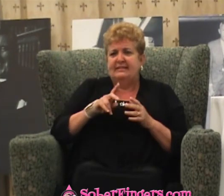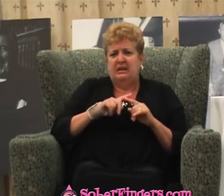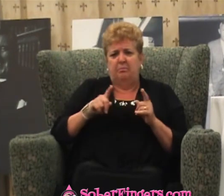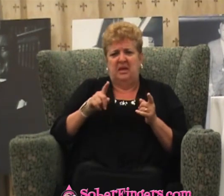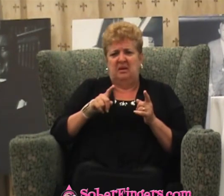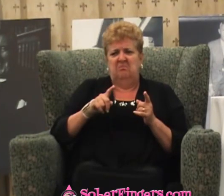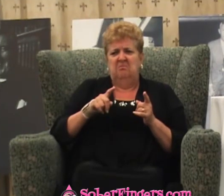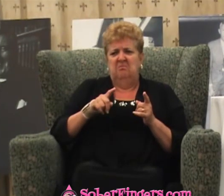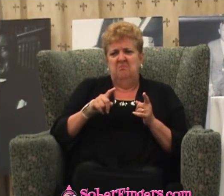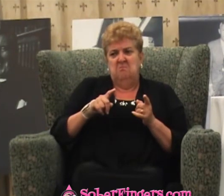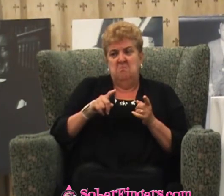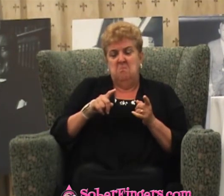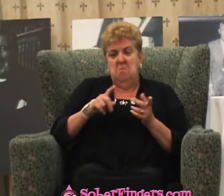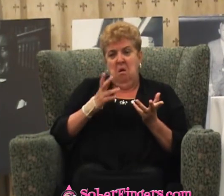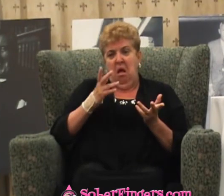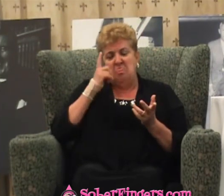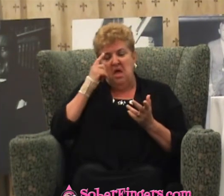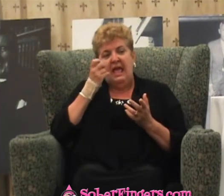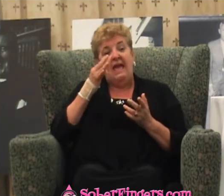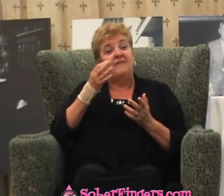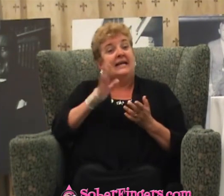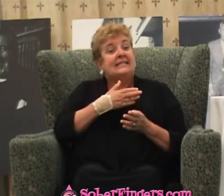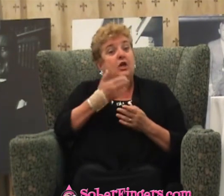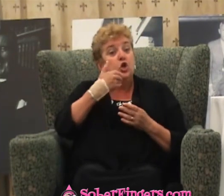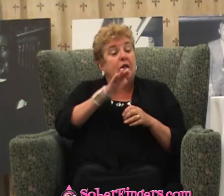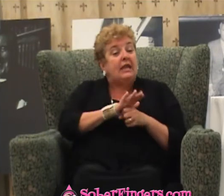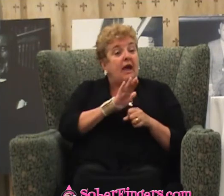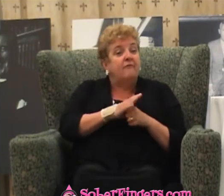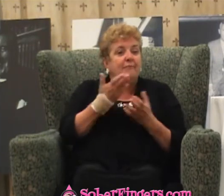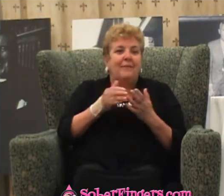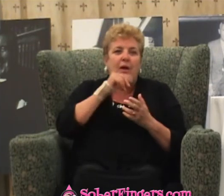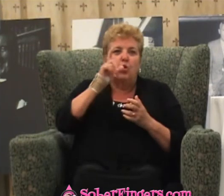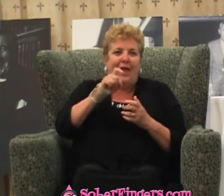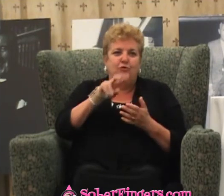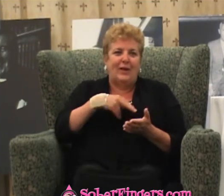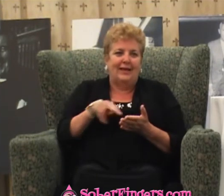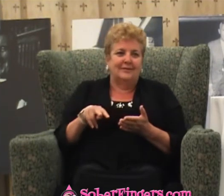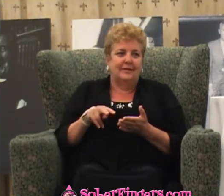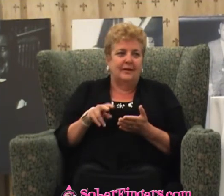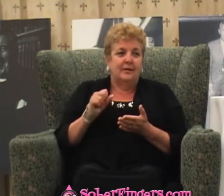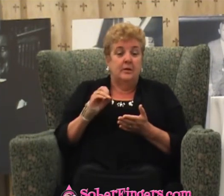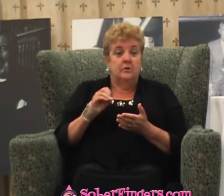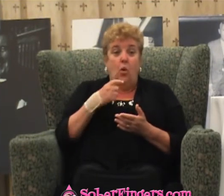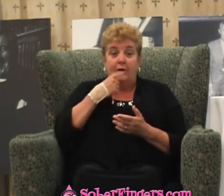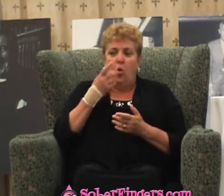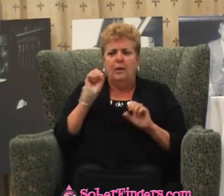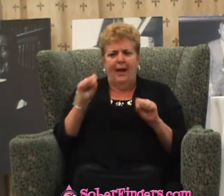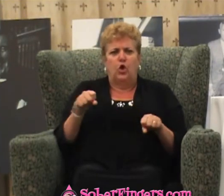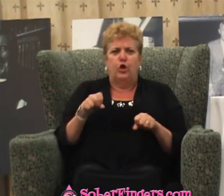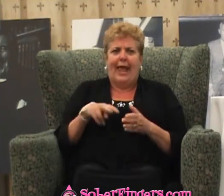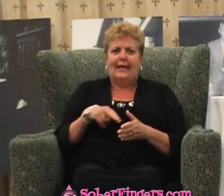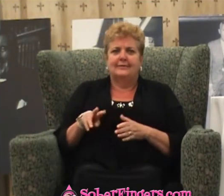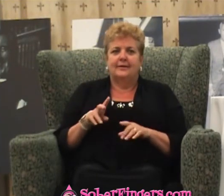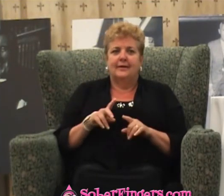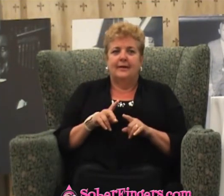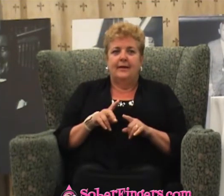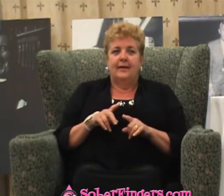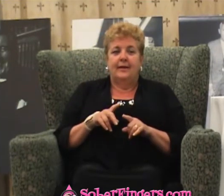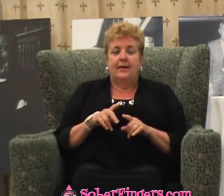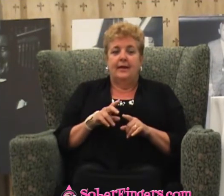can sing. I figured if I sing good enough, maybe I won't have to dance. But I told him I could, and he said, I said, you tell me. And he said, come Friday